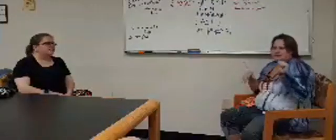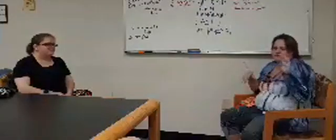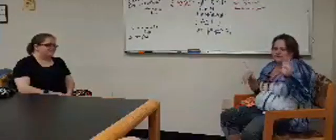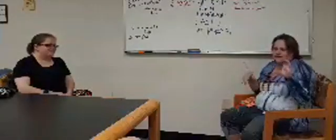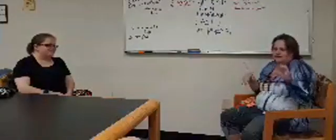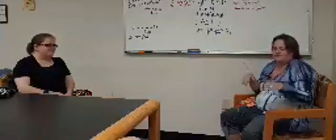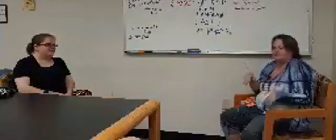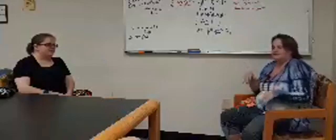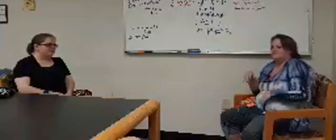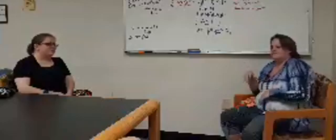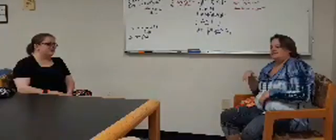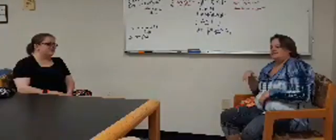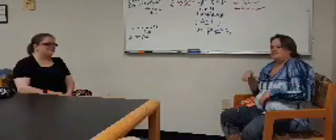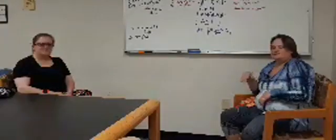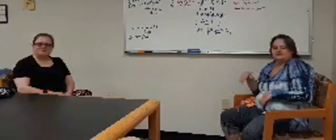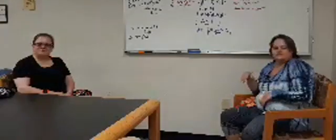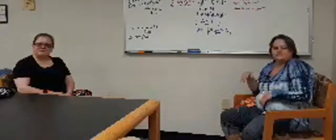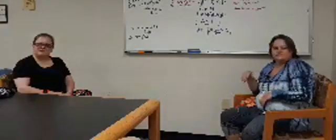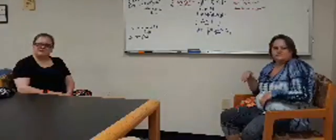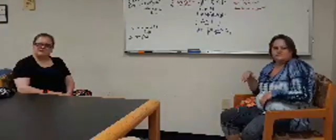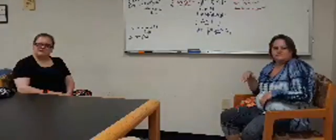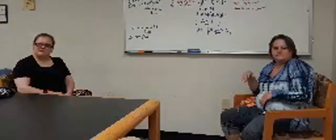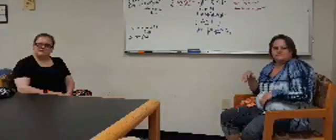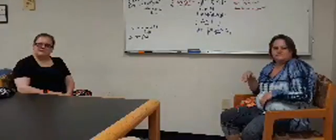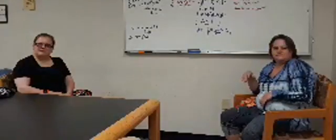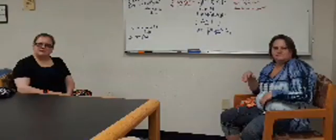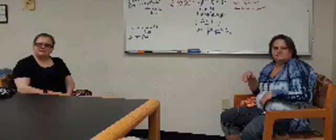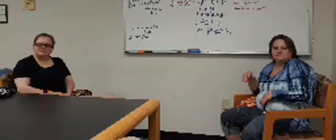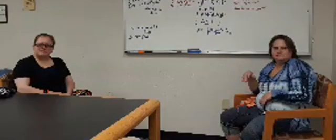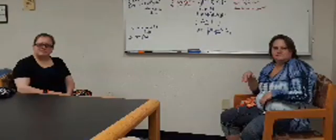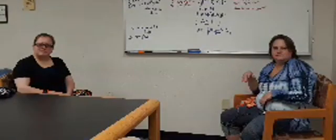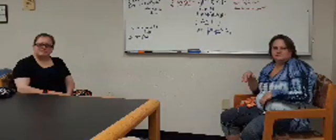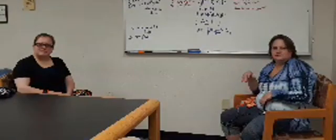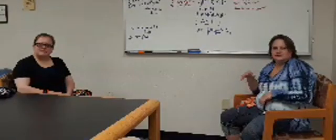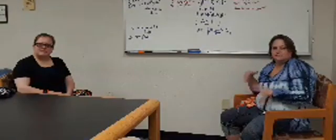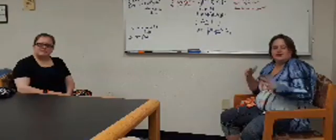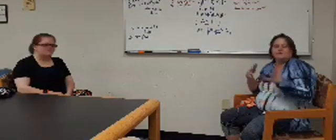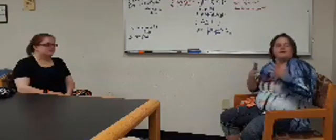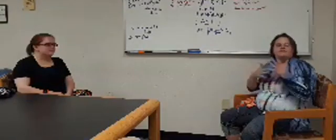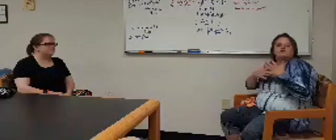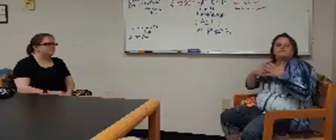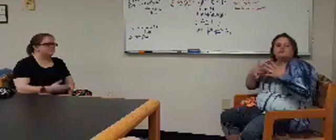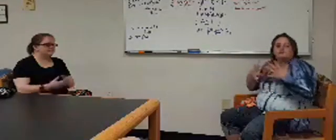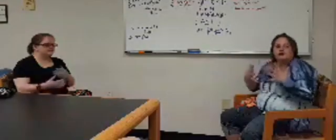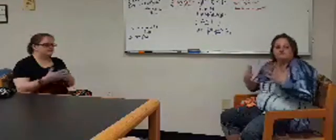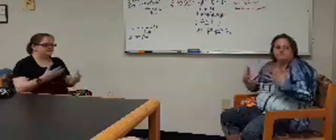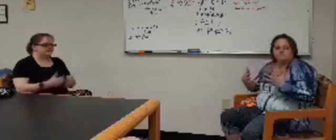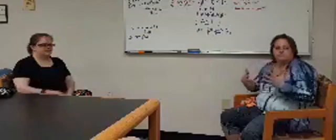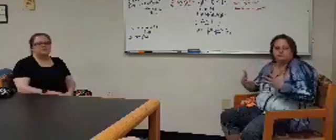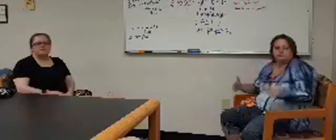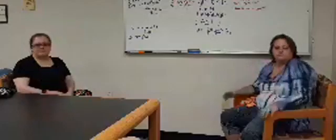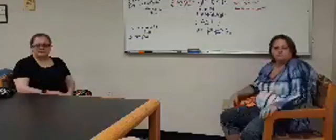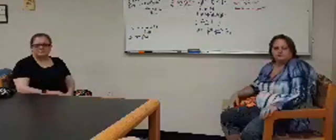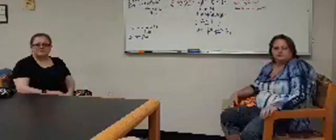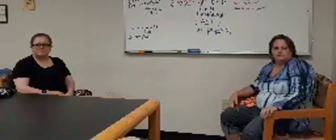ABD. So because that part doesn't matter if you're right-handed or left-handed and you're doesn't signing. matter where I figure you feel comfortable. Right, because you can at